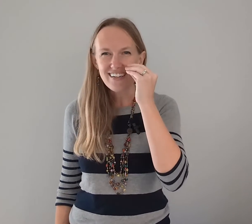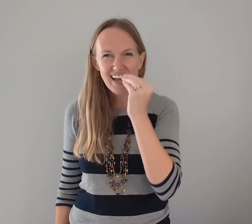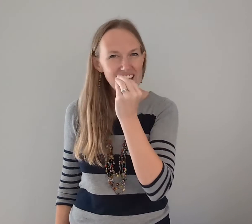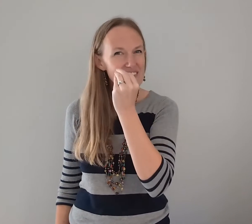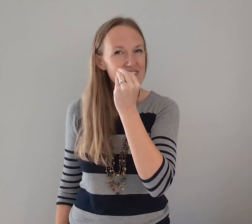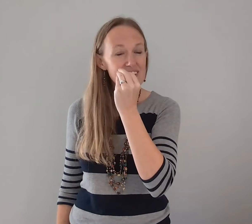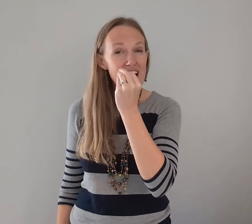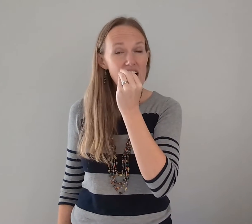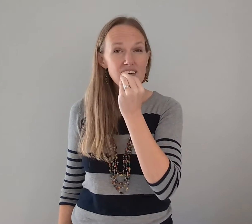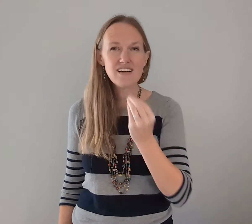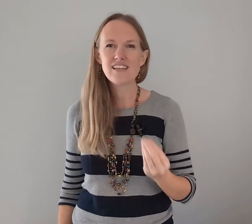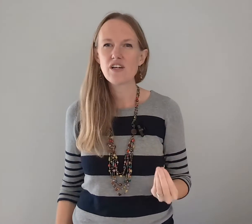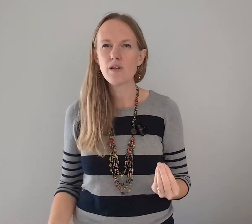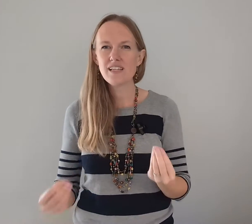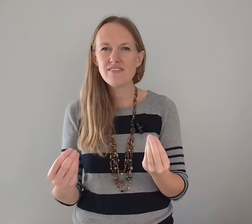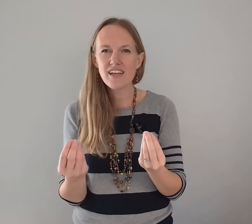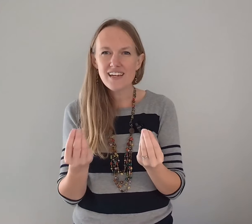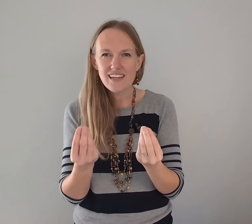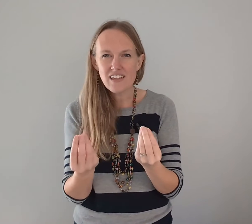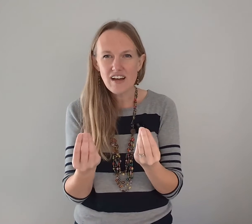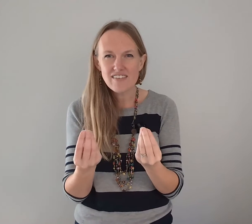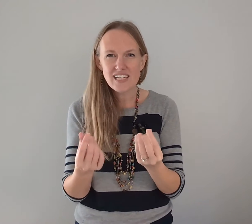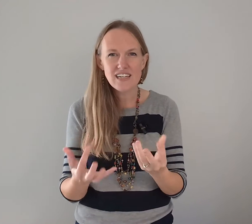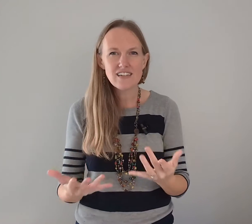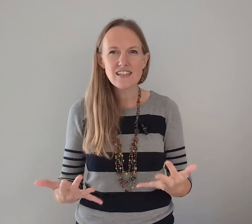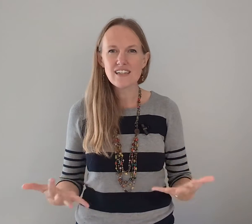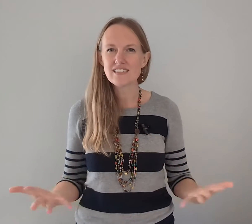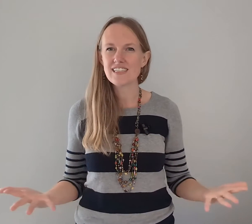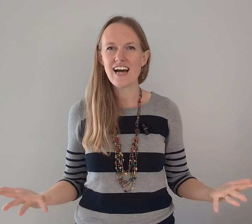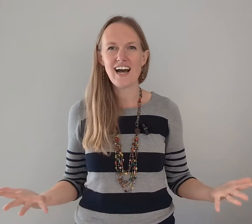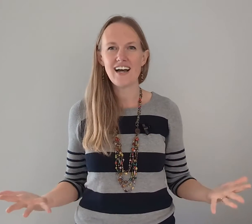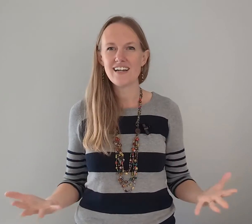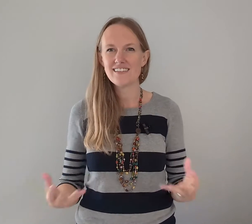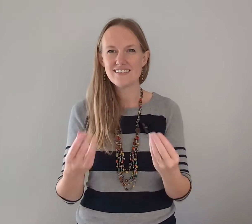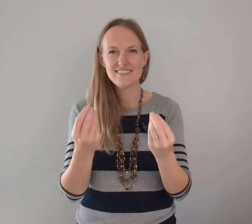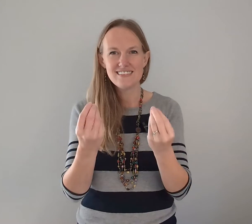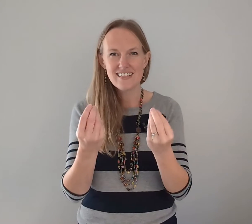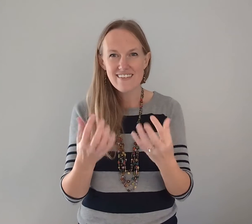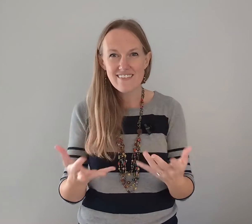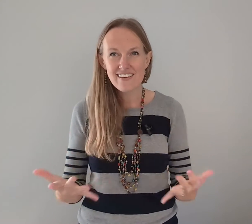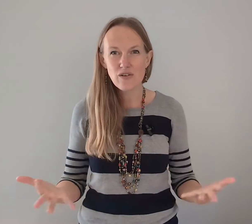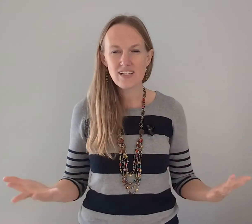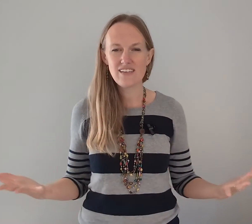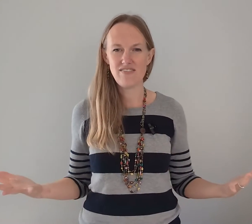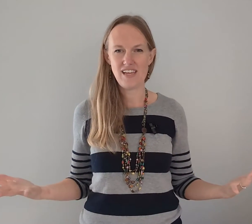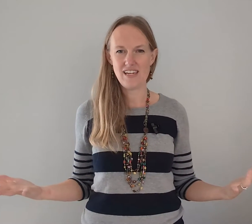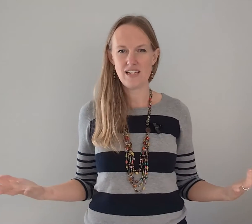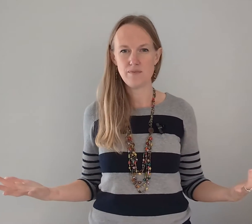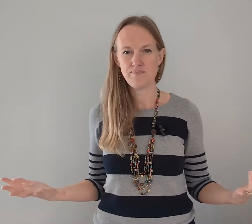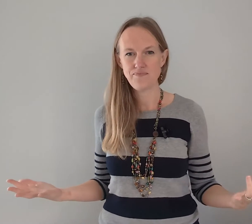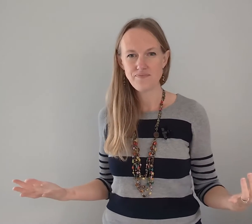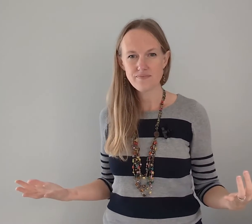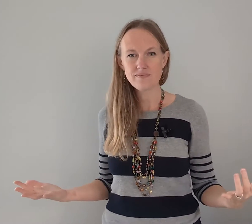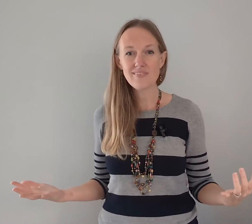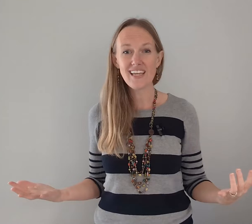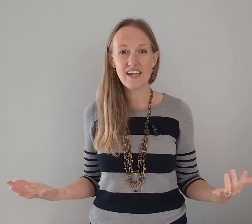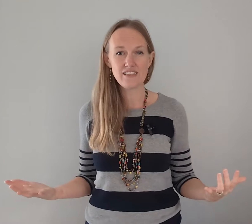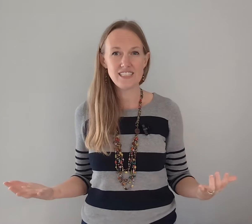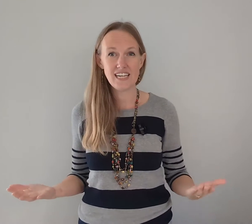okay, a flower, and then quickly fading. You have it here, and then it's gone. Quickly fading. Here